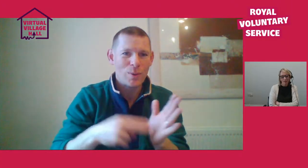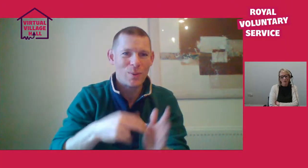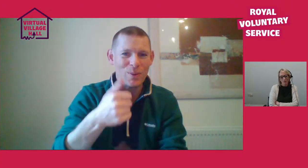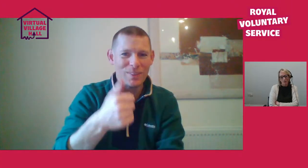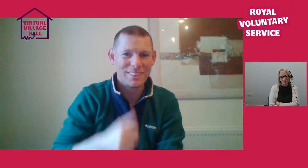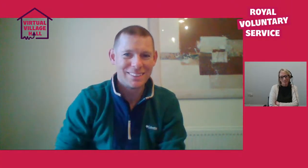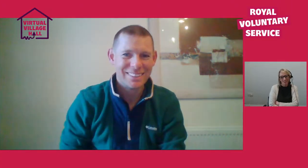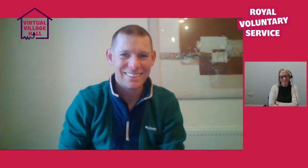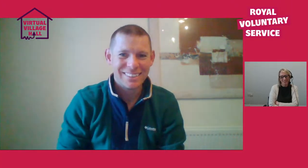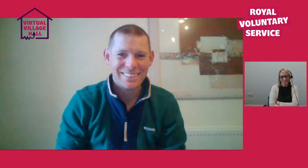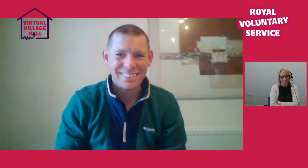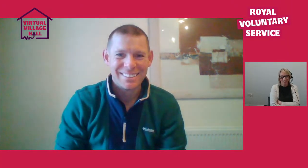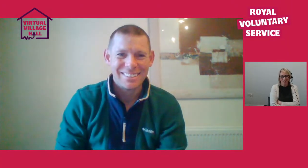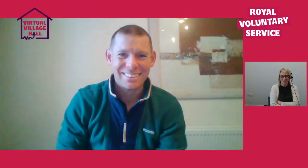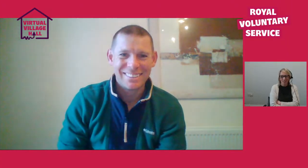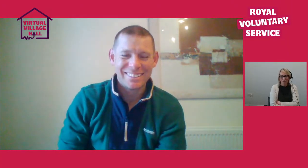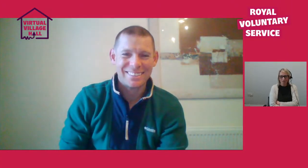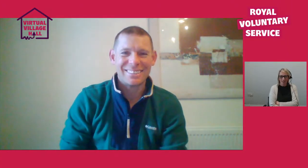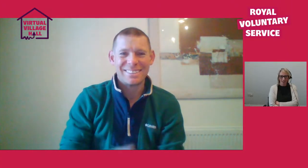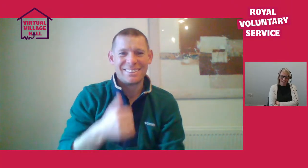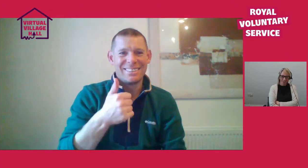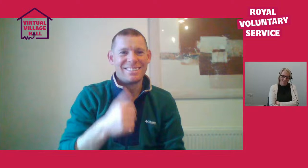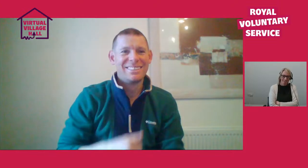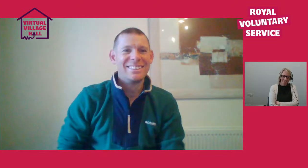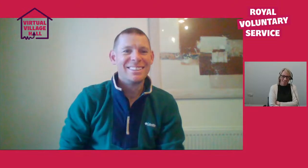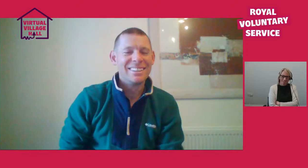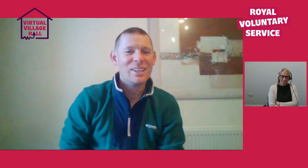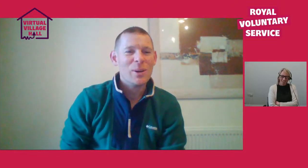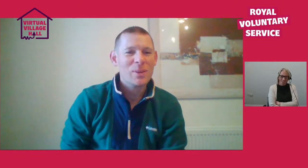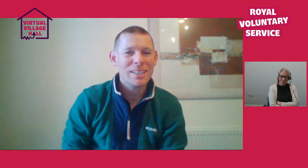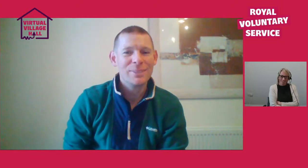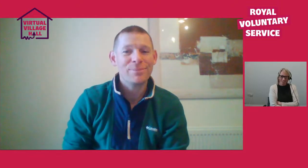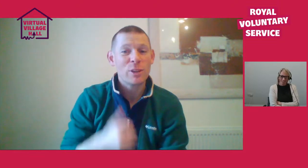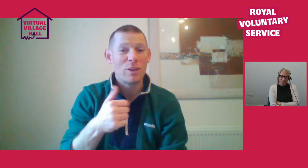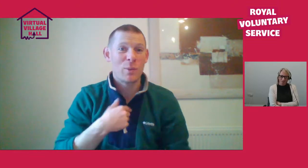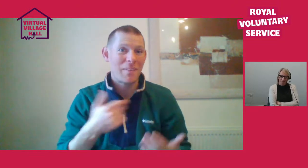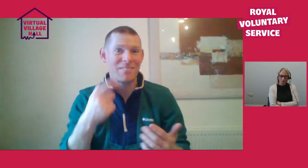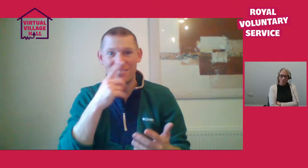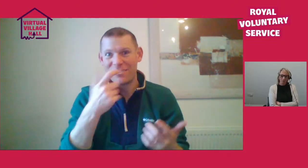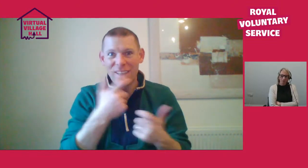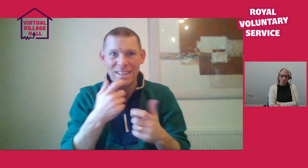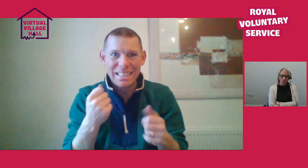Oh, thank you, Joan. Joan said she loves me.